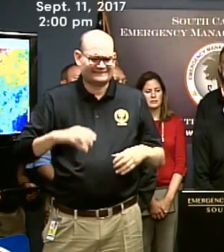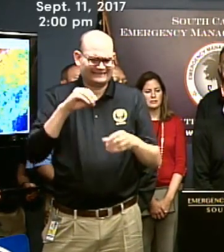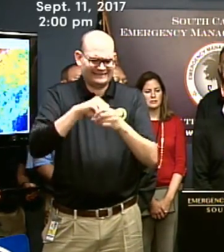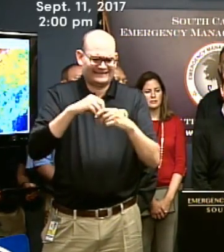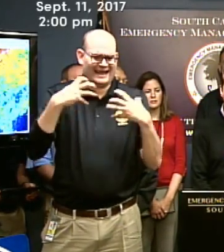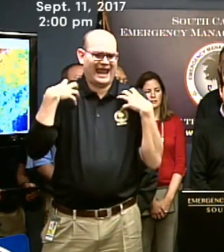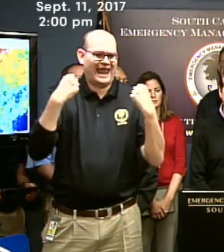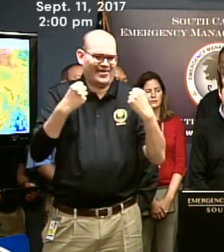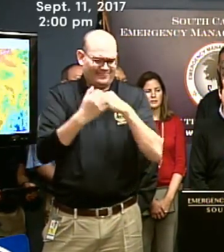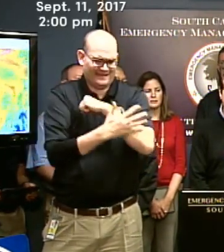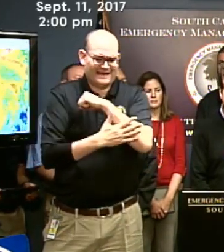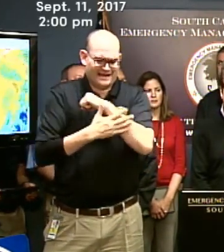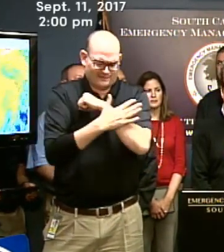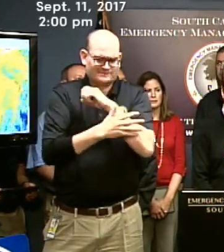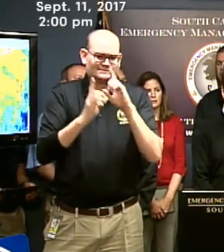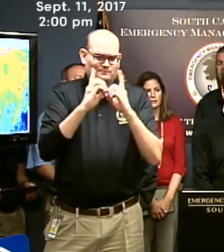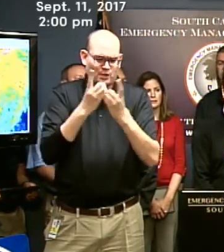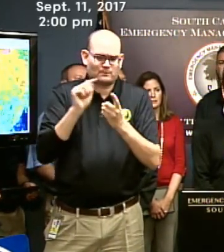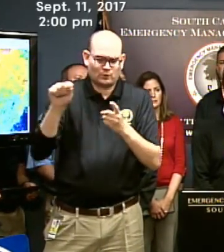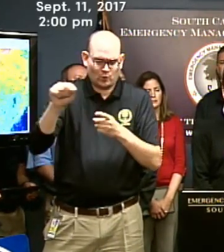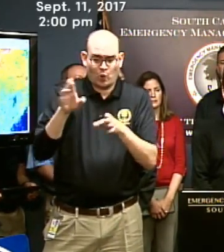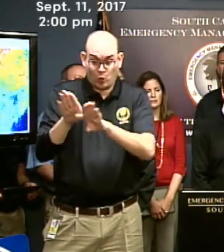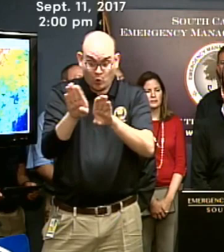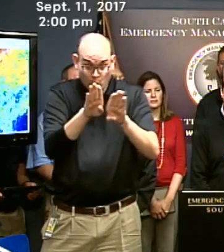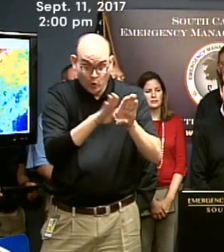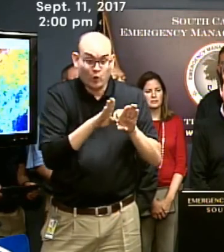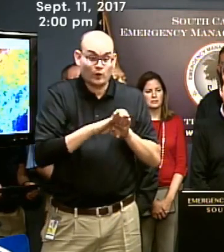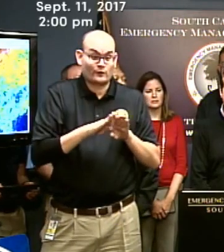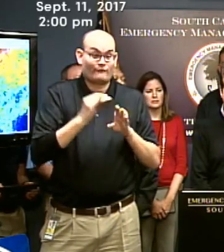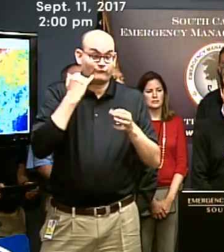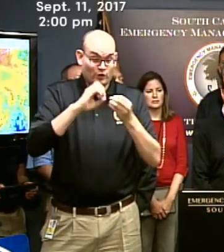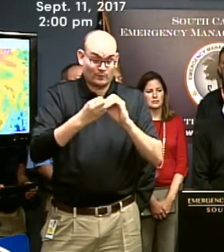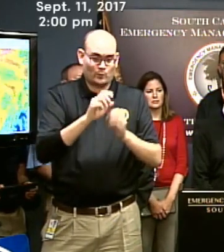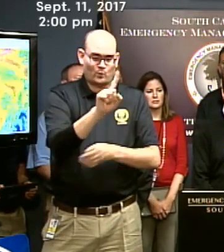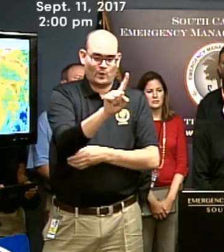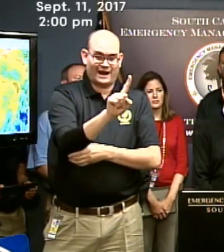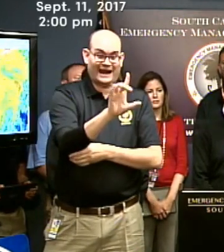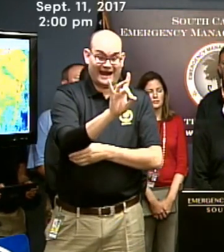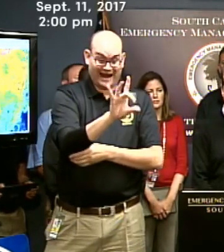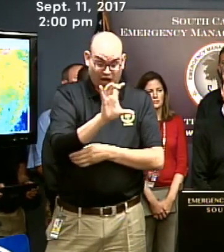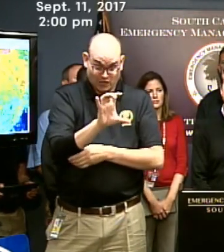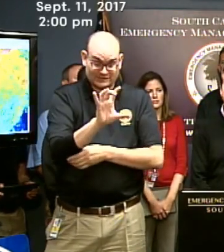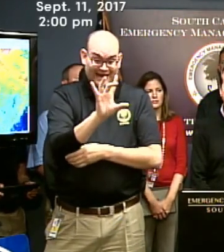departments that are closed right now. That care line number is